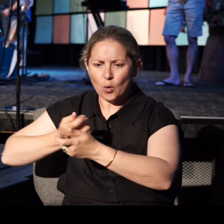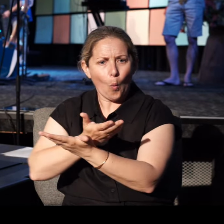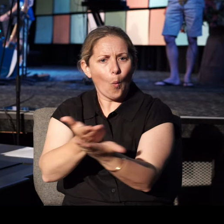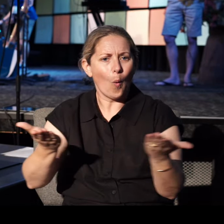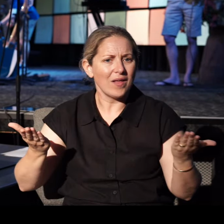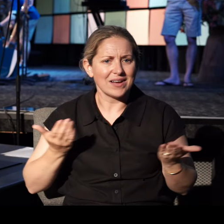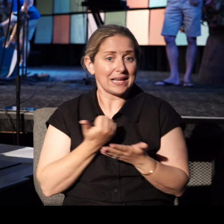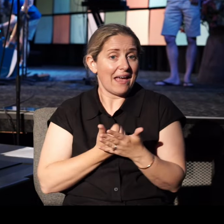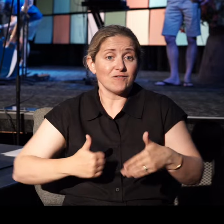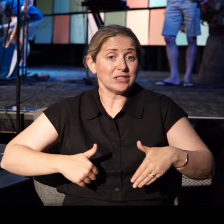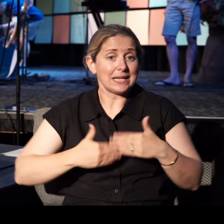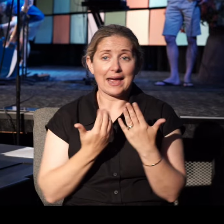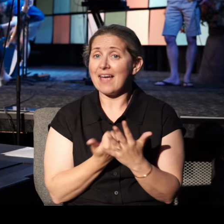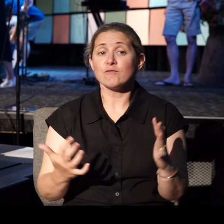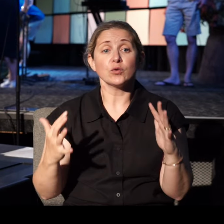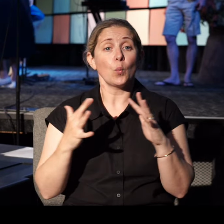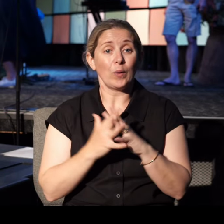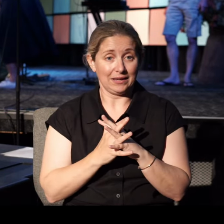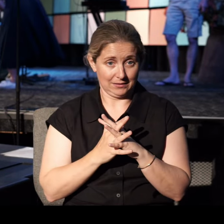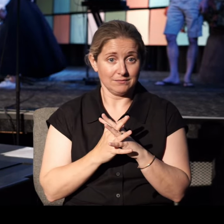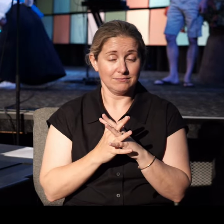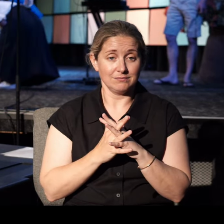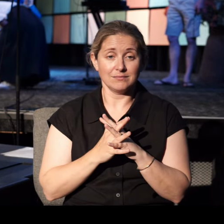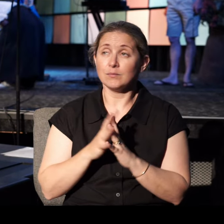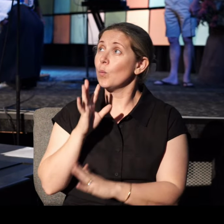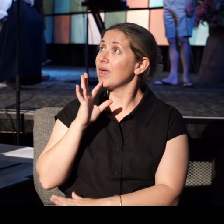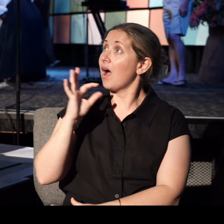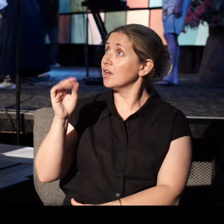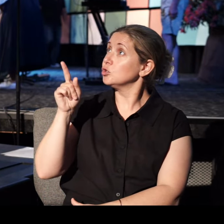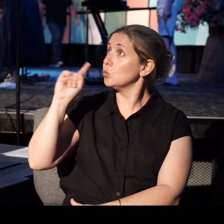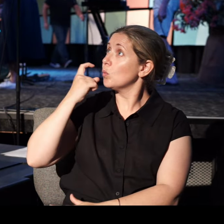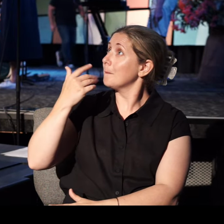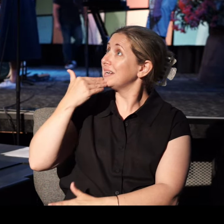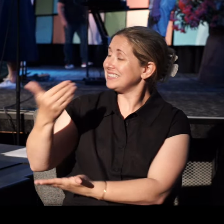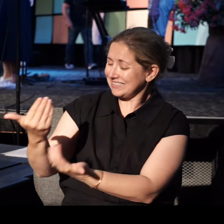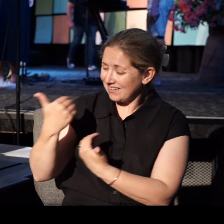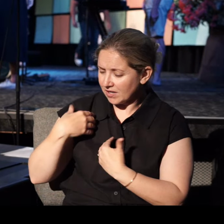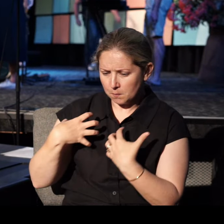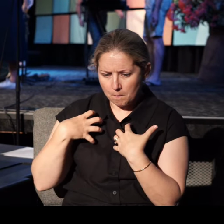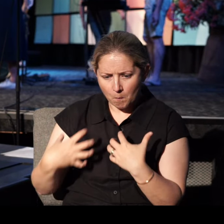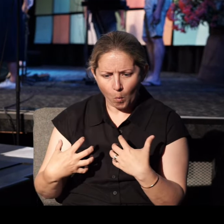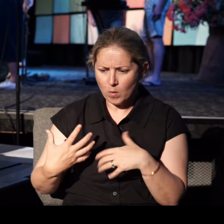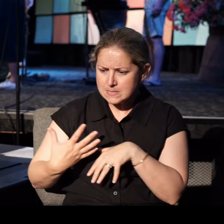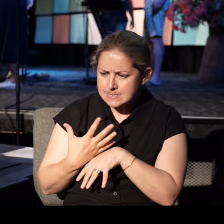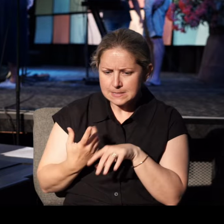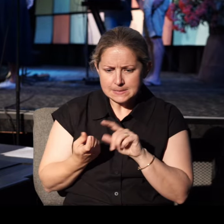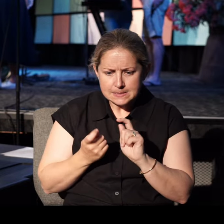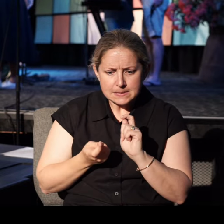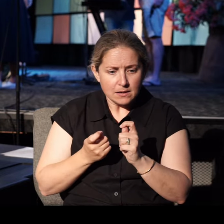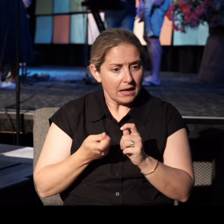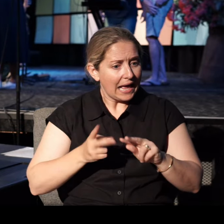But we would pray, please, that You would move amongst us and stir those who are